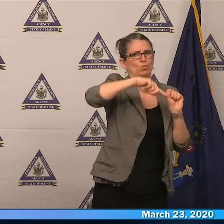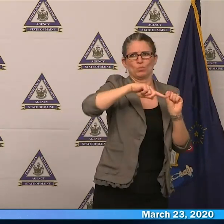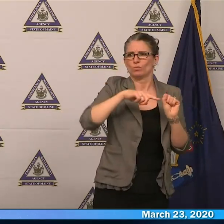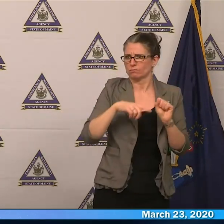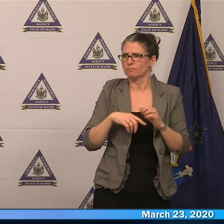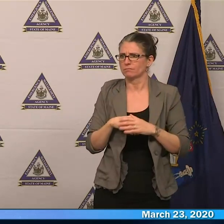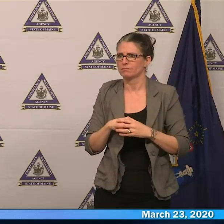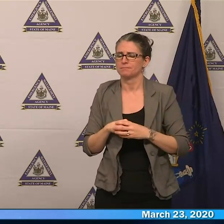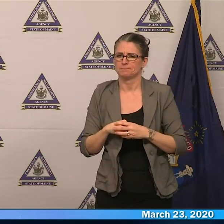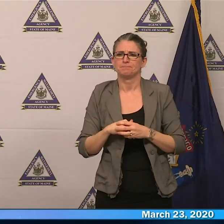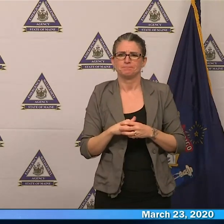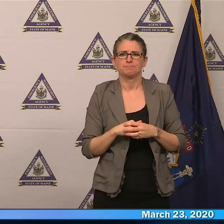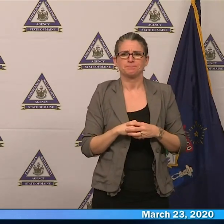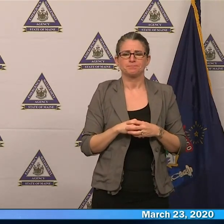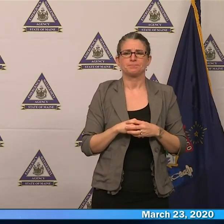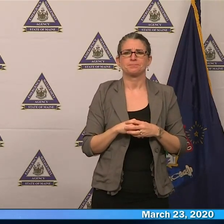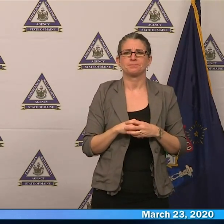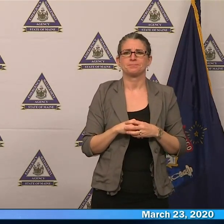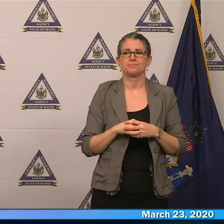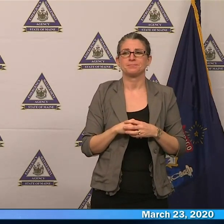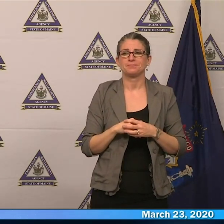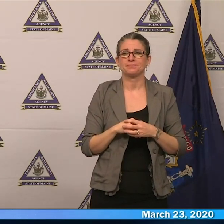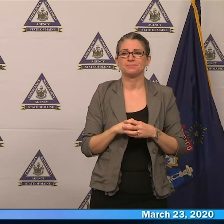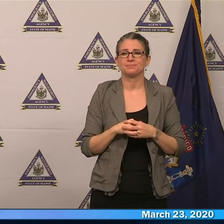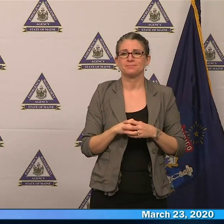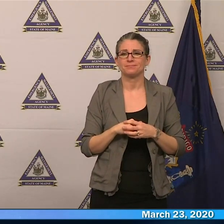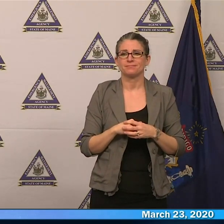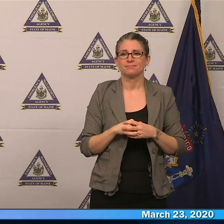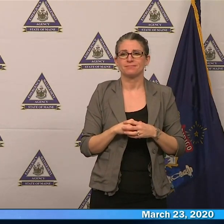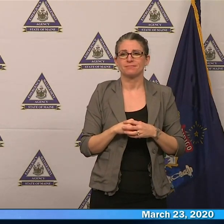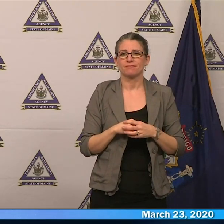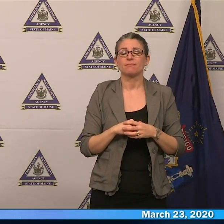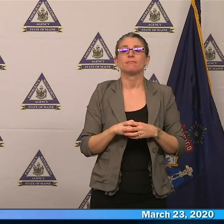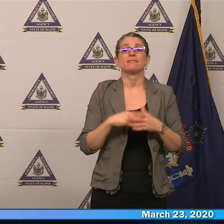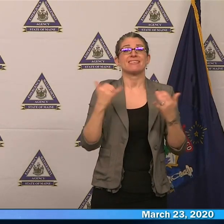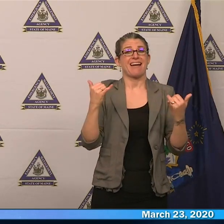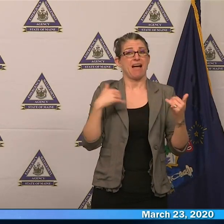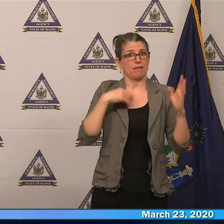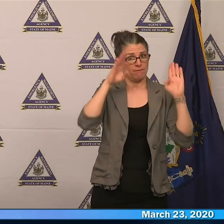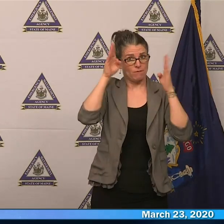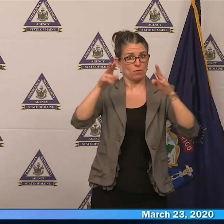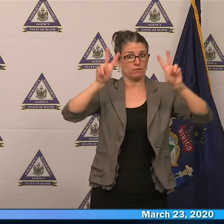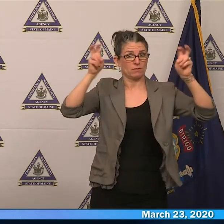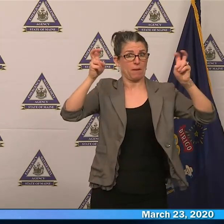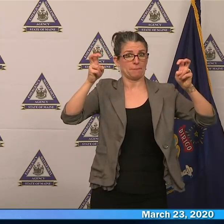I'd like to now provide an update for everybody on testing.